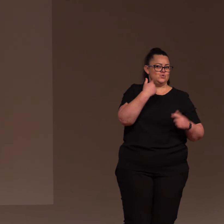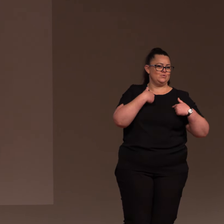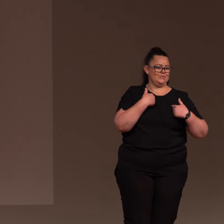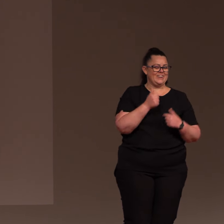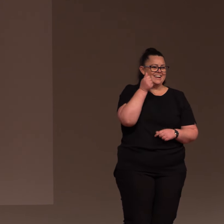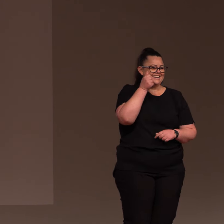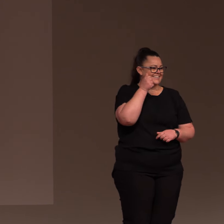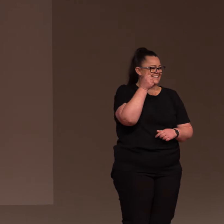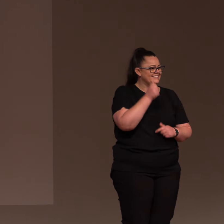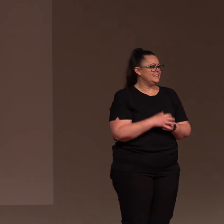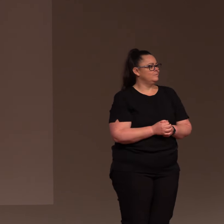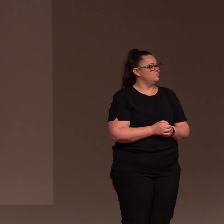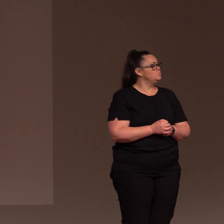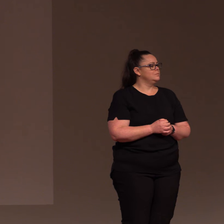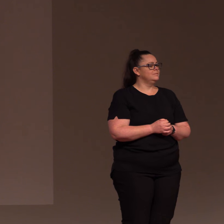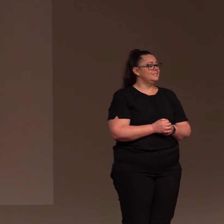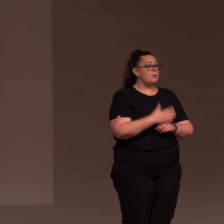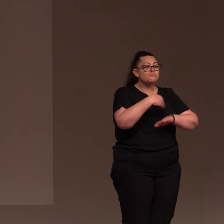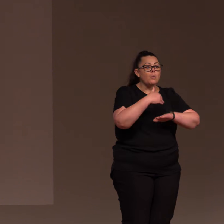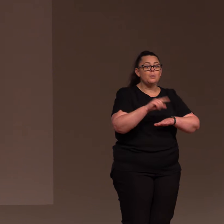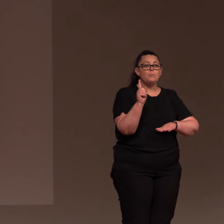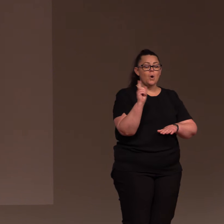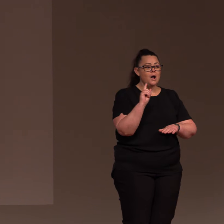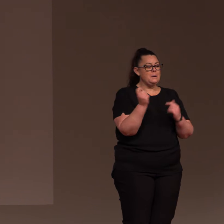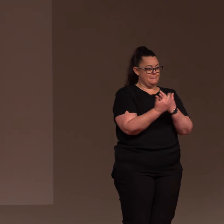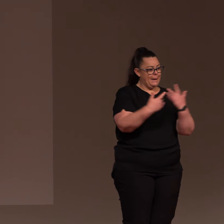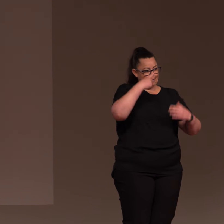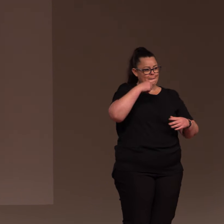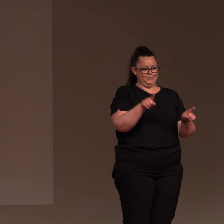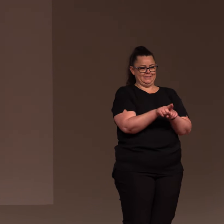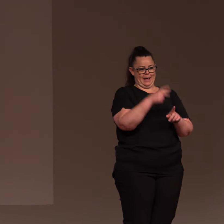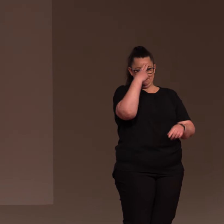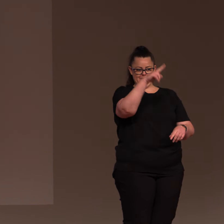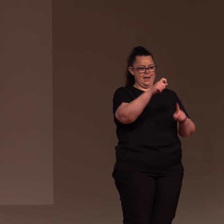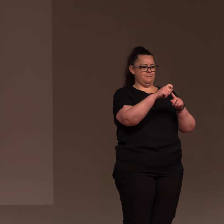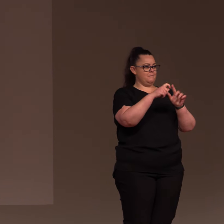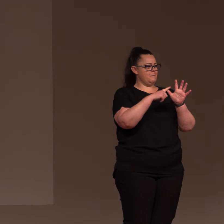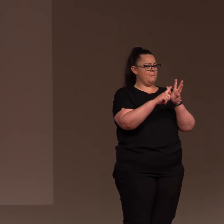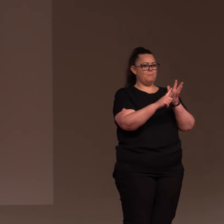The problem is there are a lot of Paul Martins on the internet. Okay.